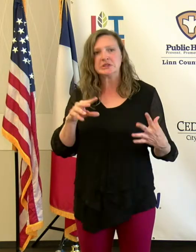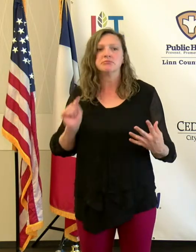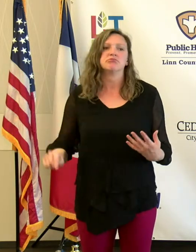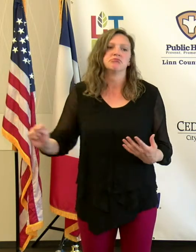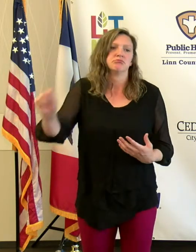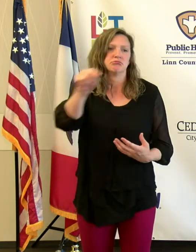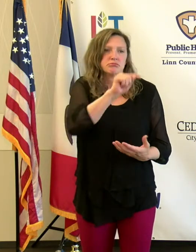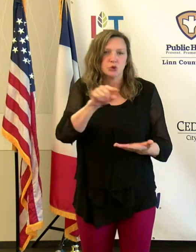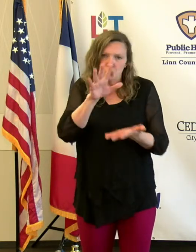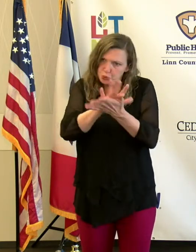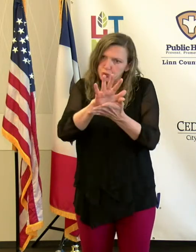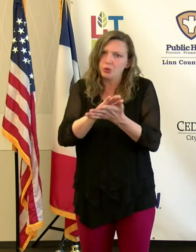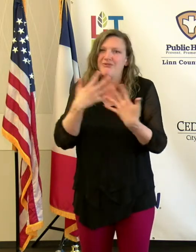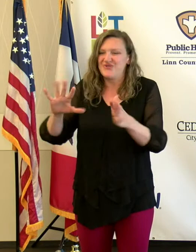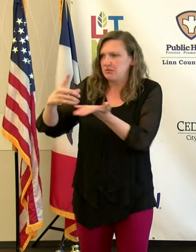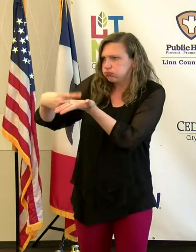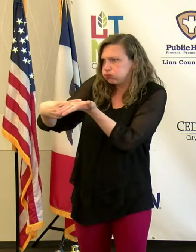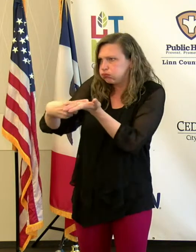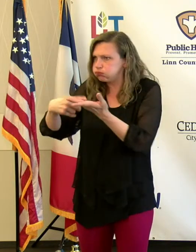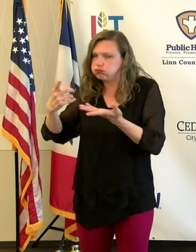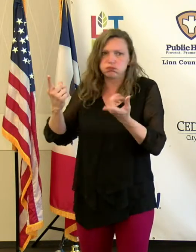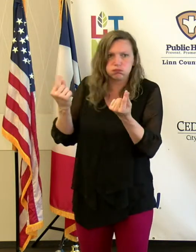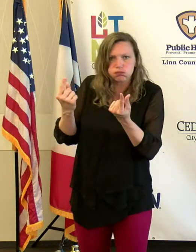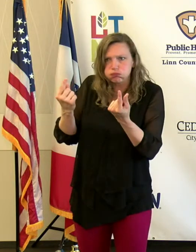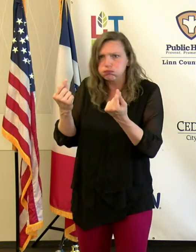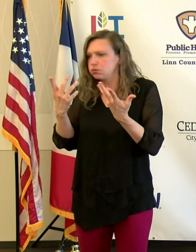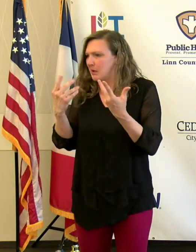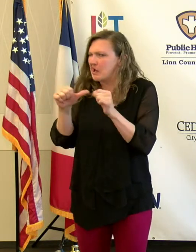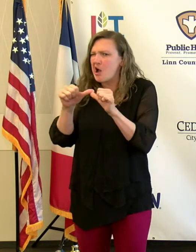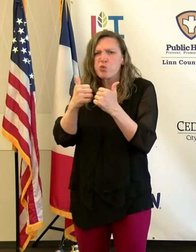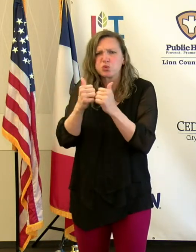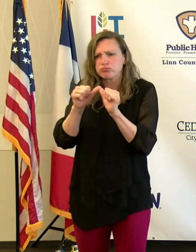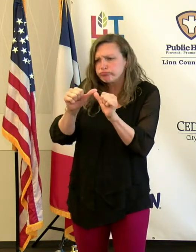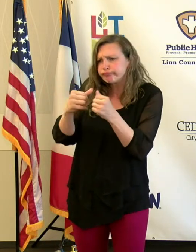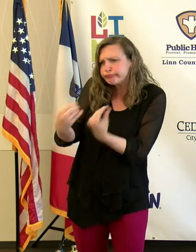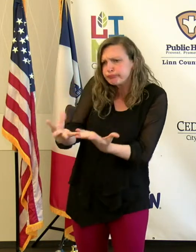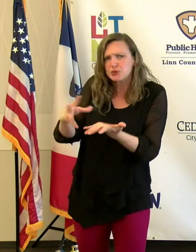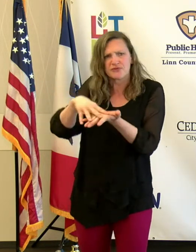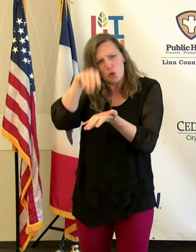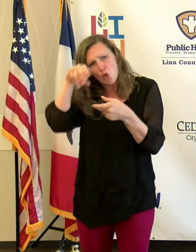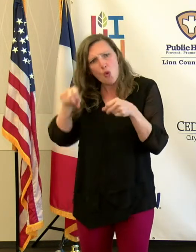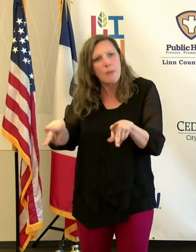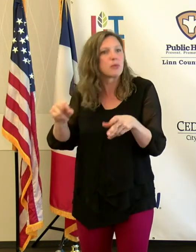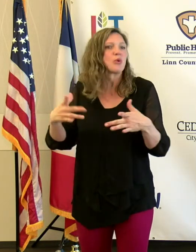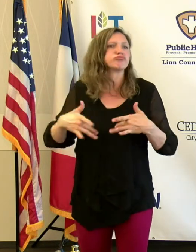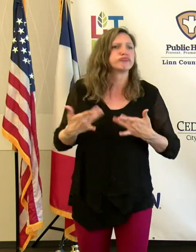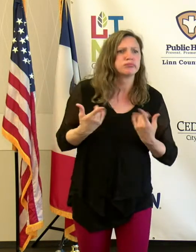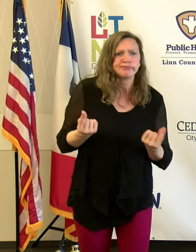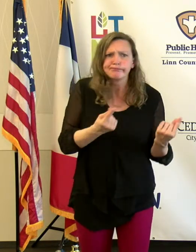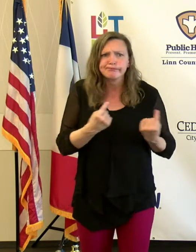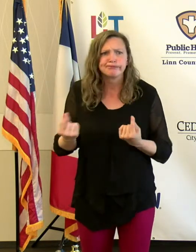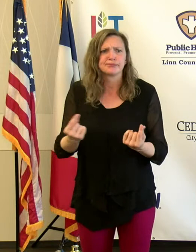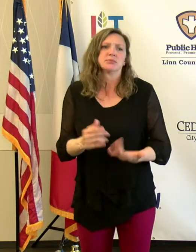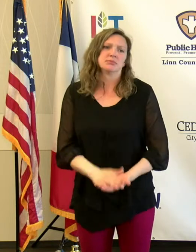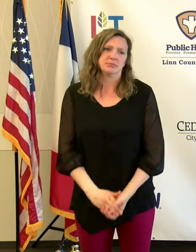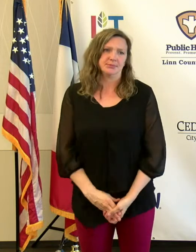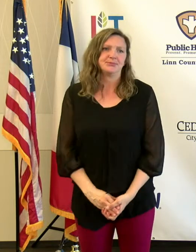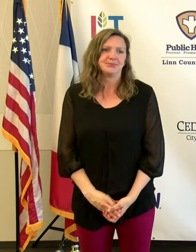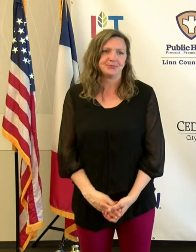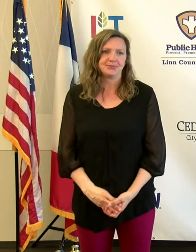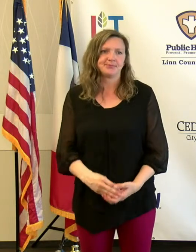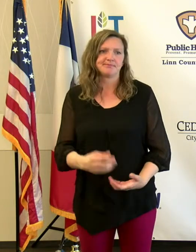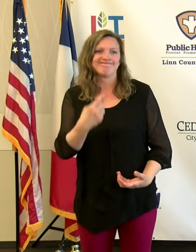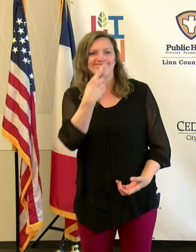would be closed for the remainder of the year. But Friday's decision gave districts important details that they needed to continue to